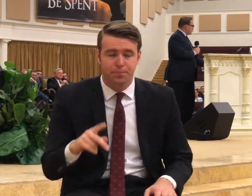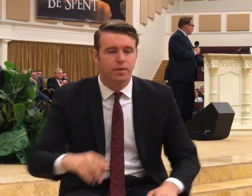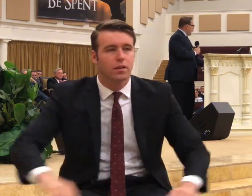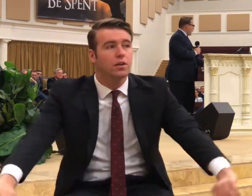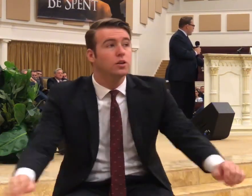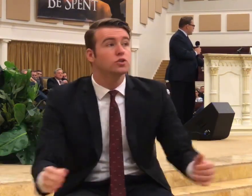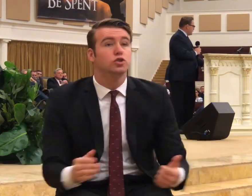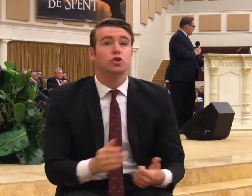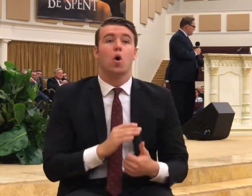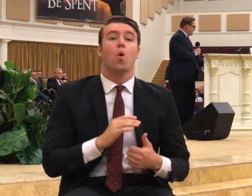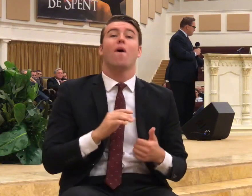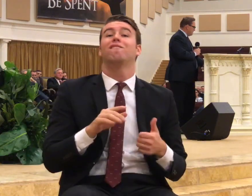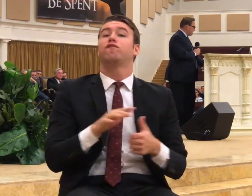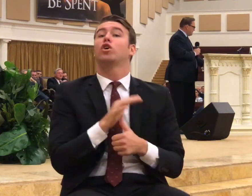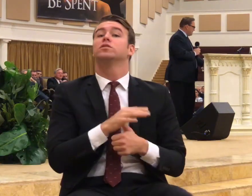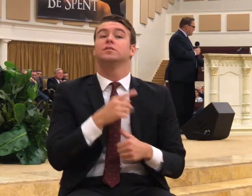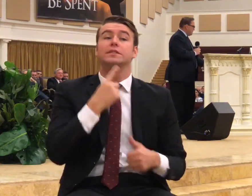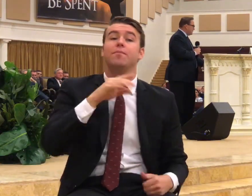Everybody say nine